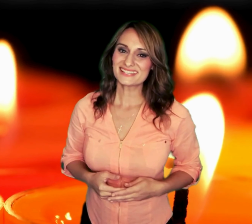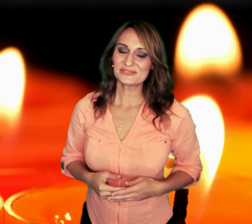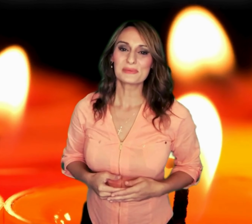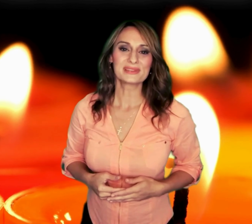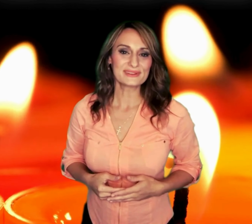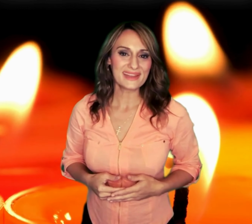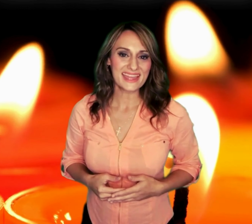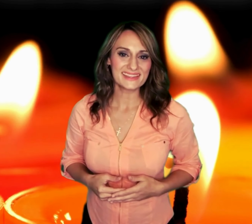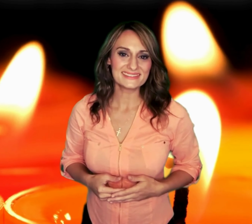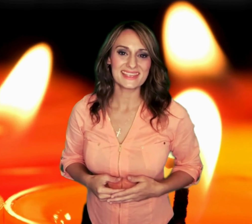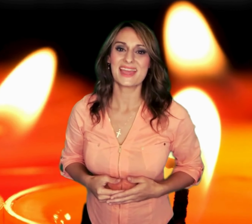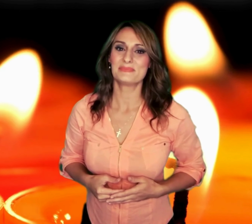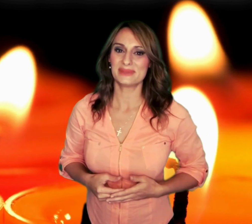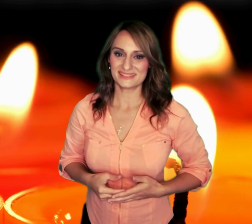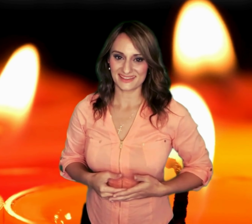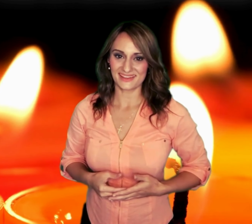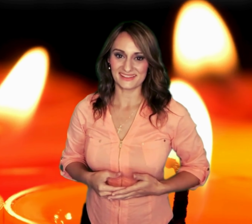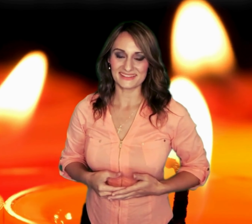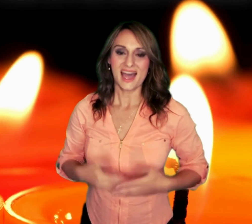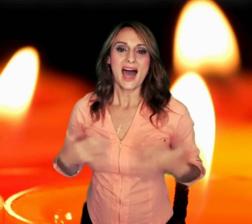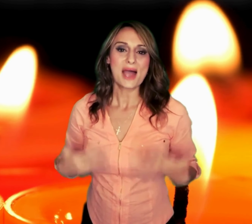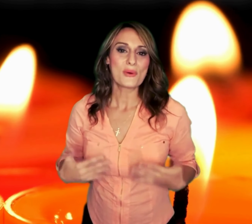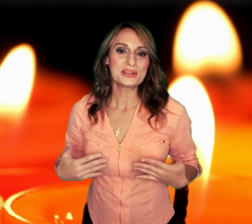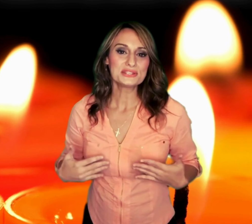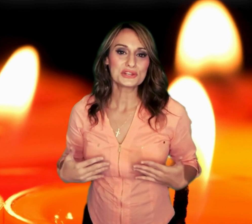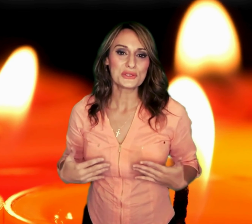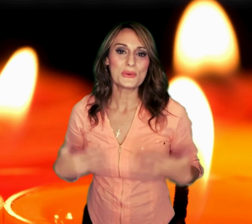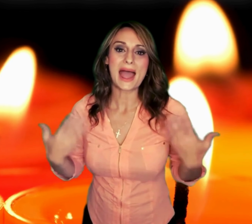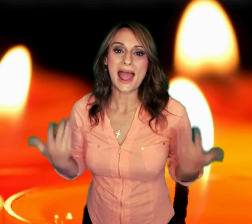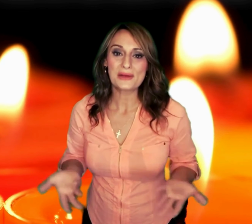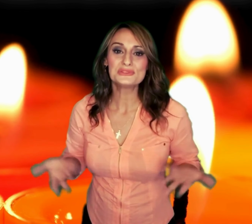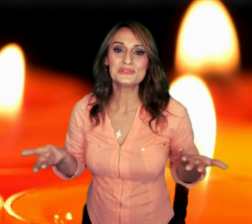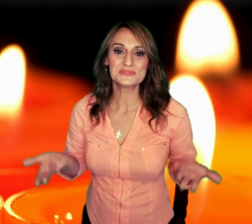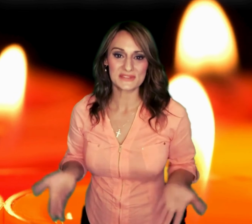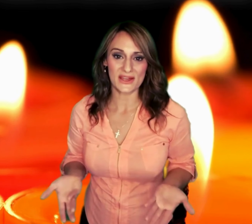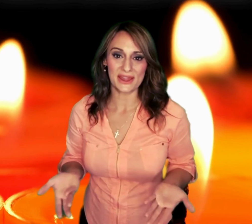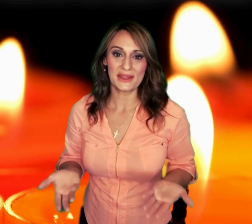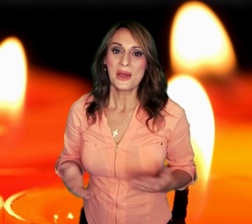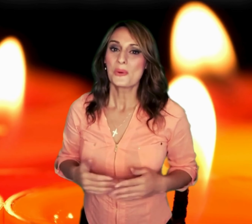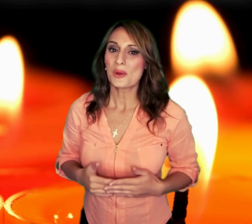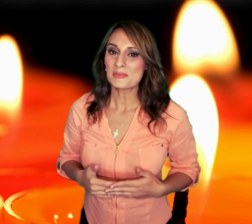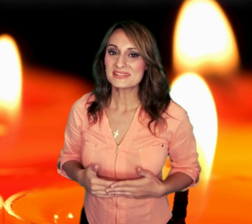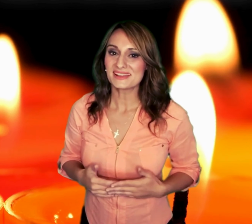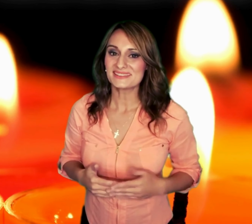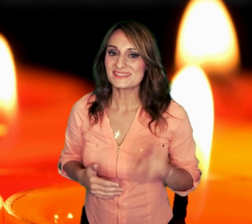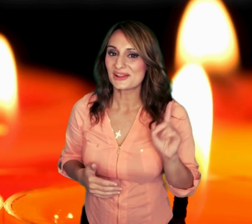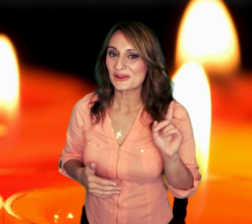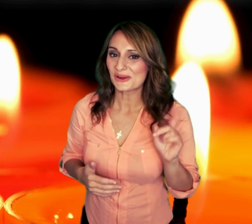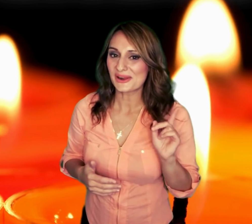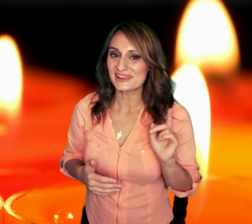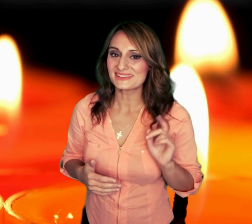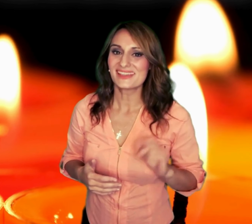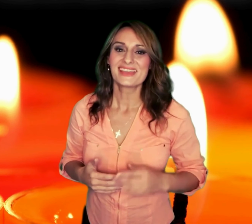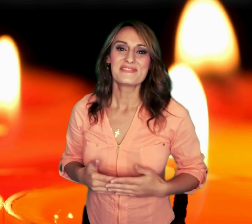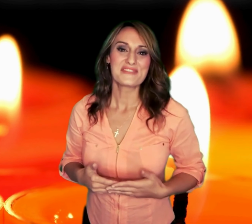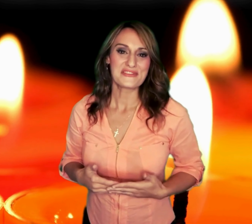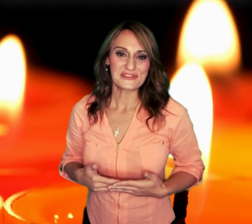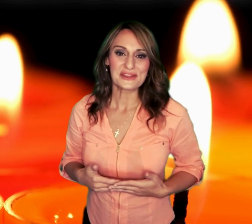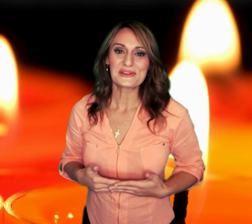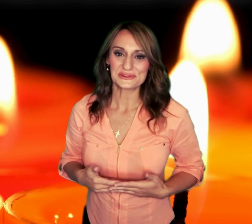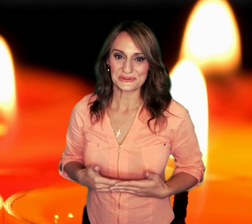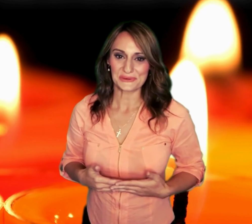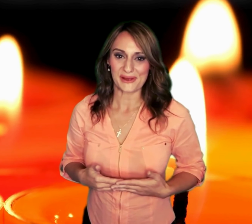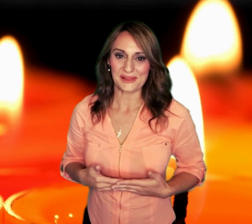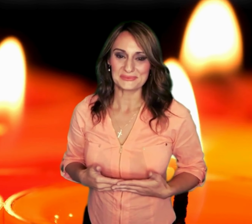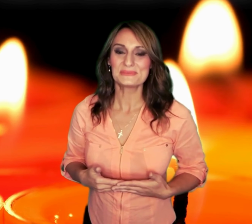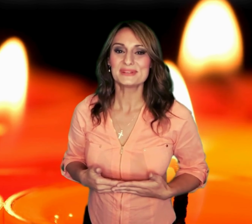This is Alexis from Little Hands and Big Signs. I wanted to show you how to sign one of my son's current